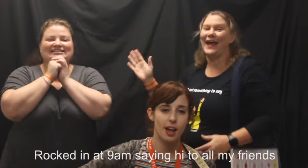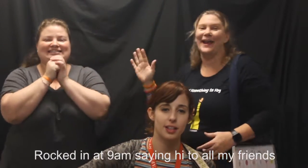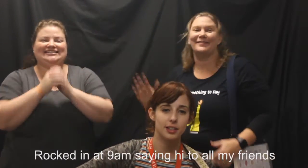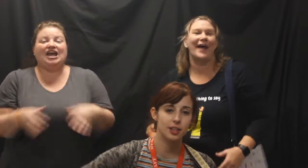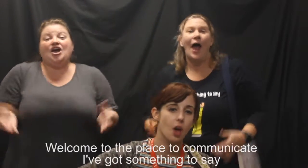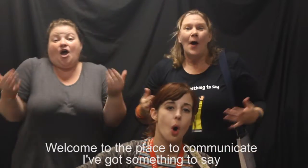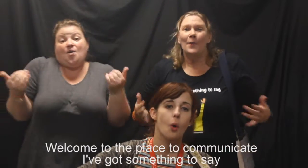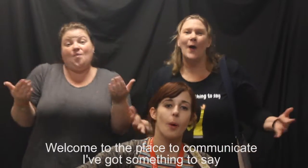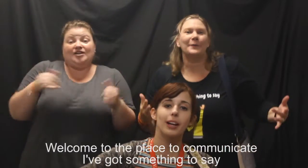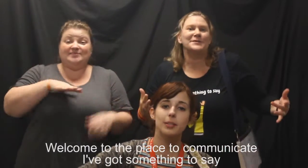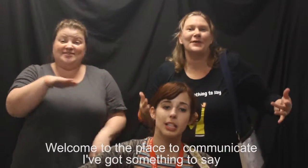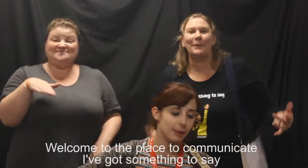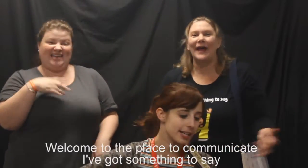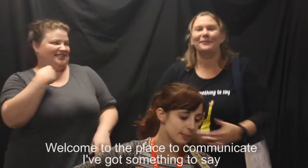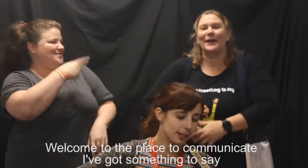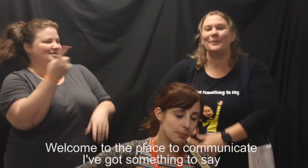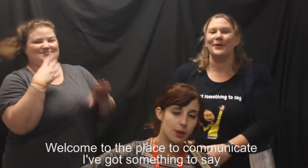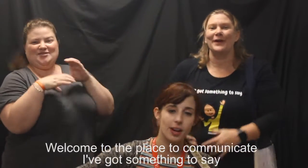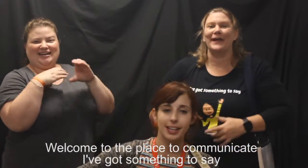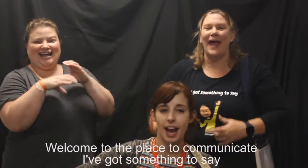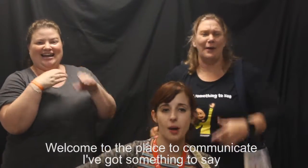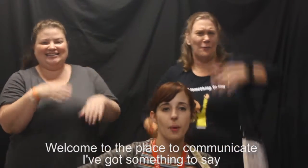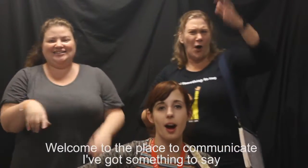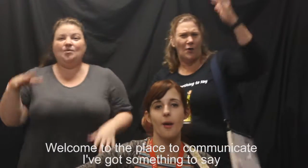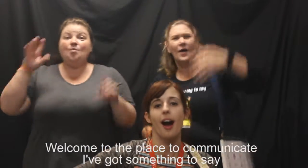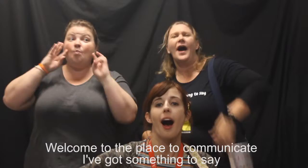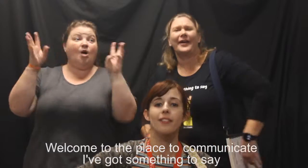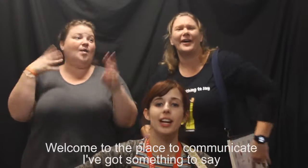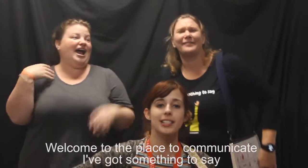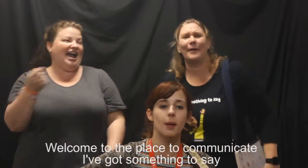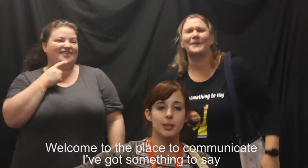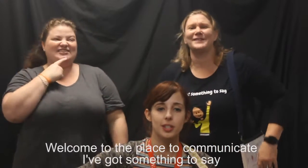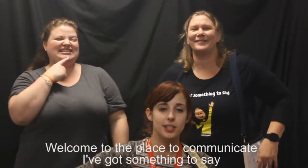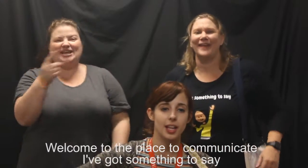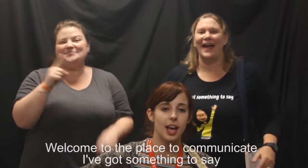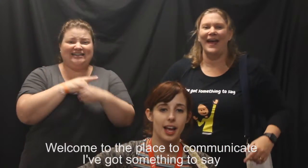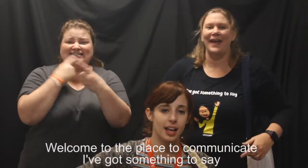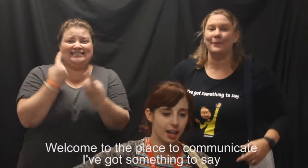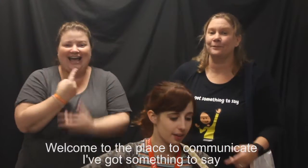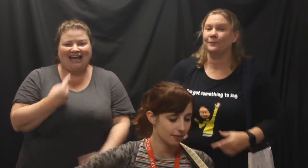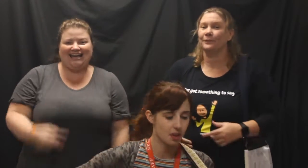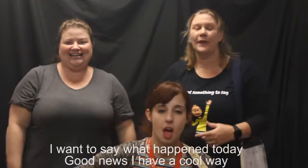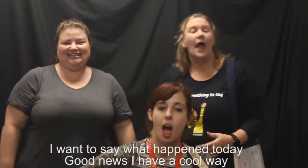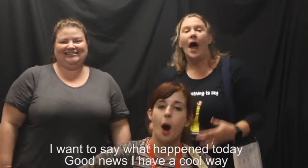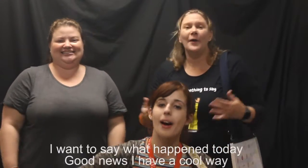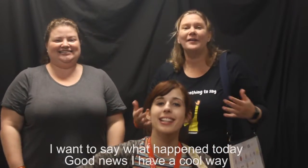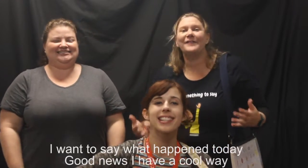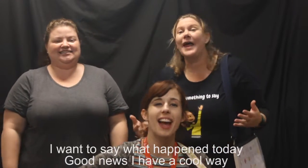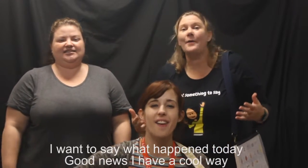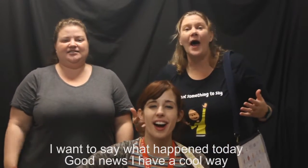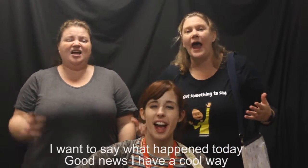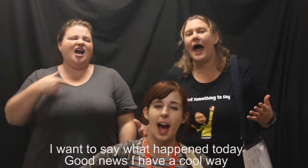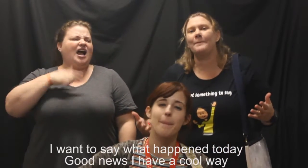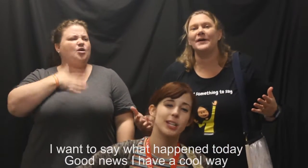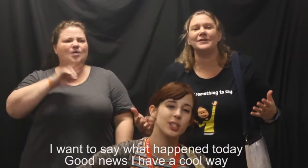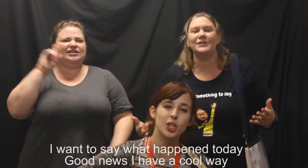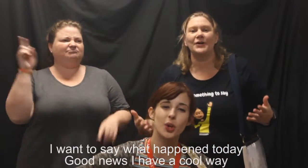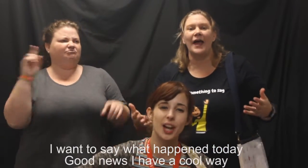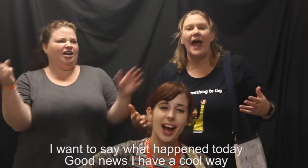Welcome to the place we communicate Whoa! I've got something to say I want to say what happens today